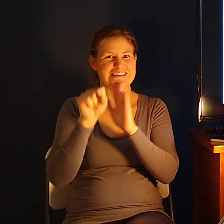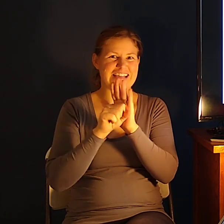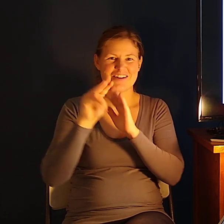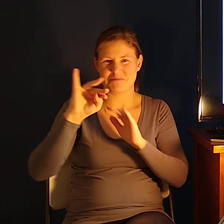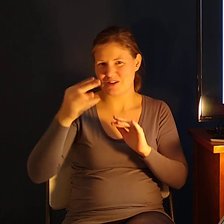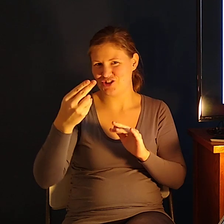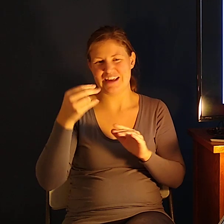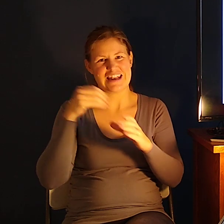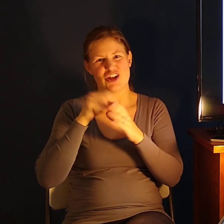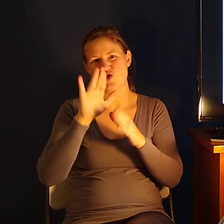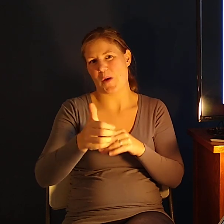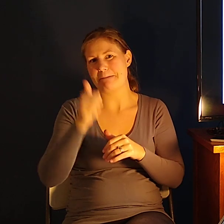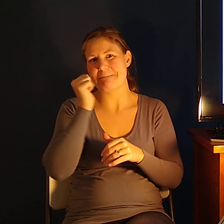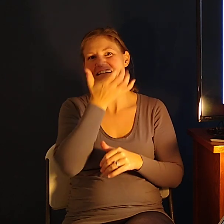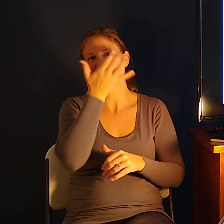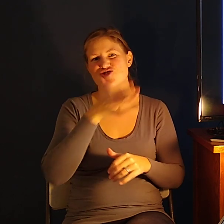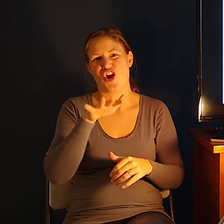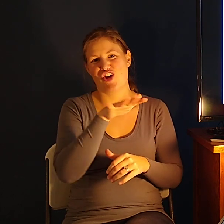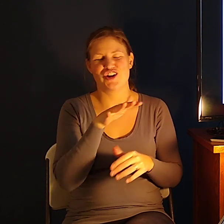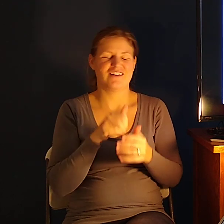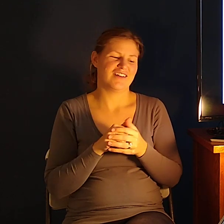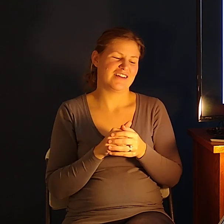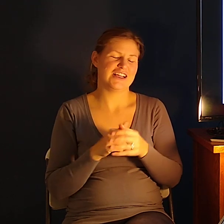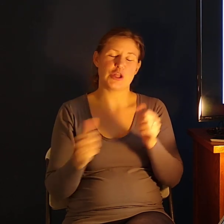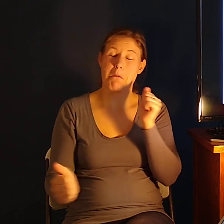backyard. He is the most influential